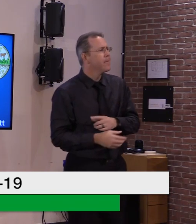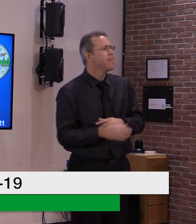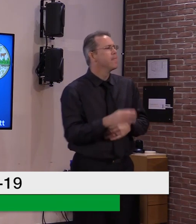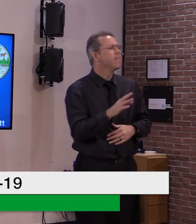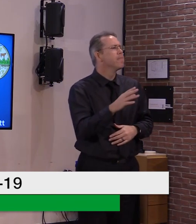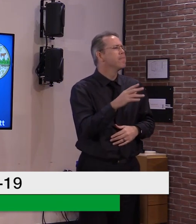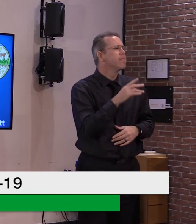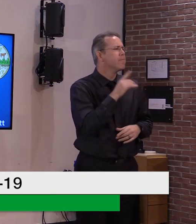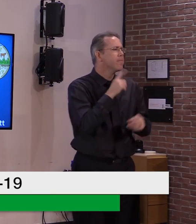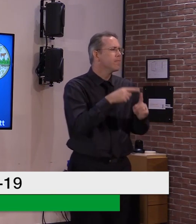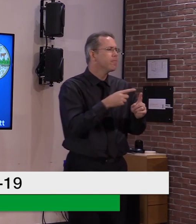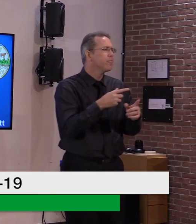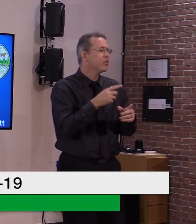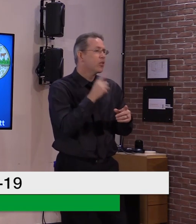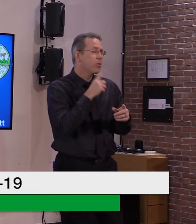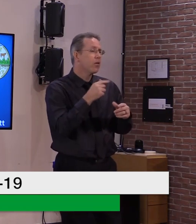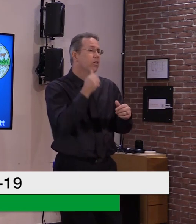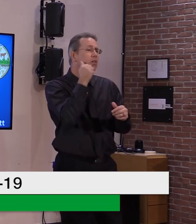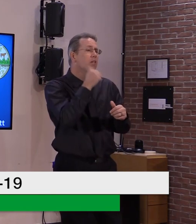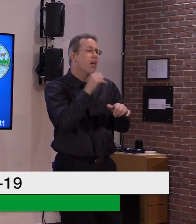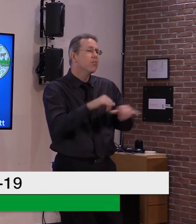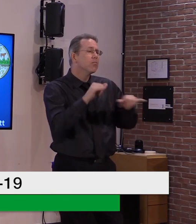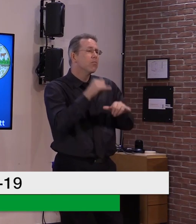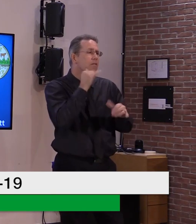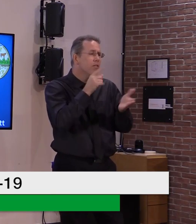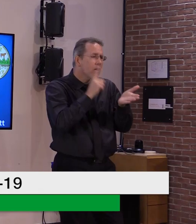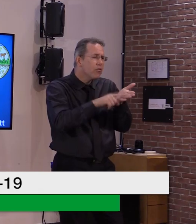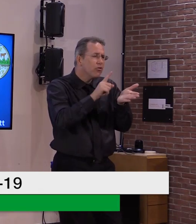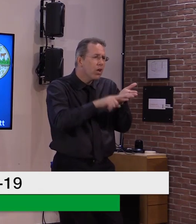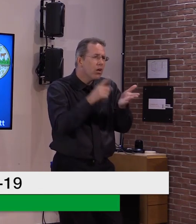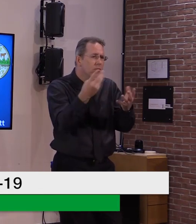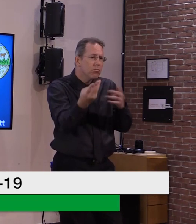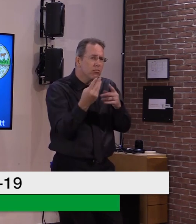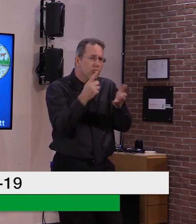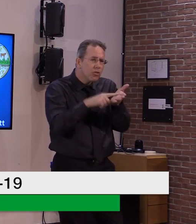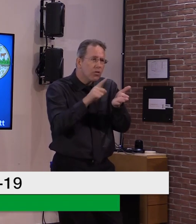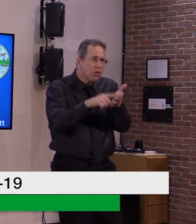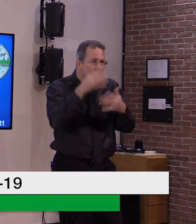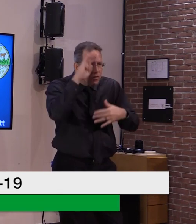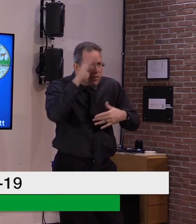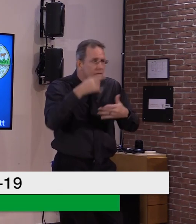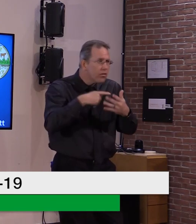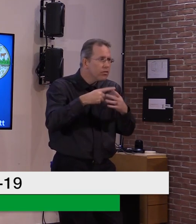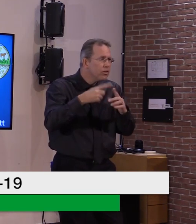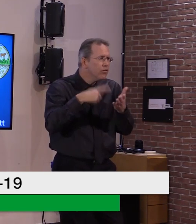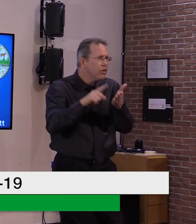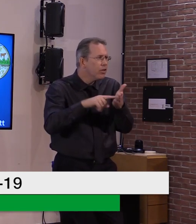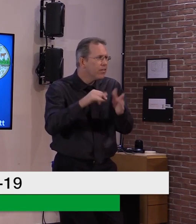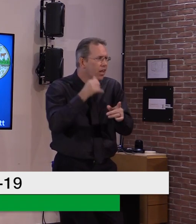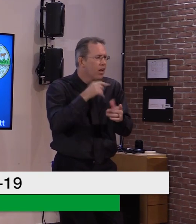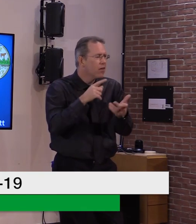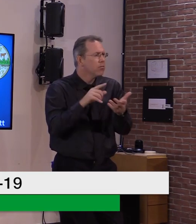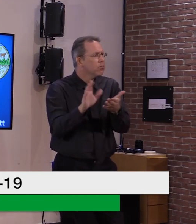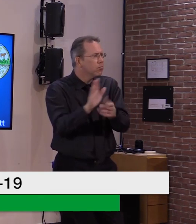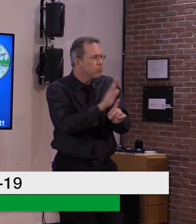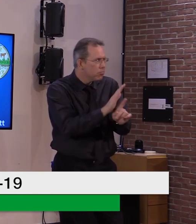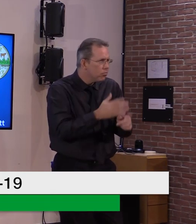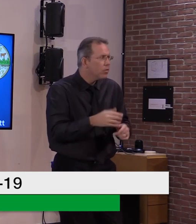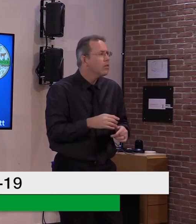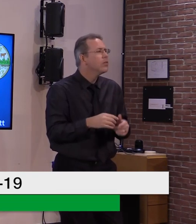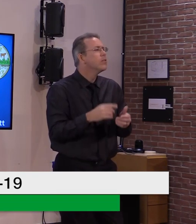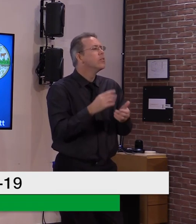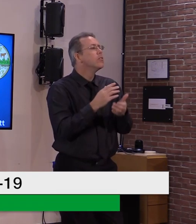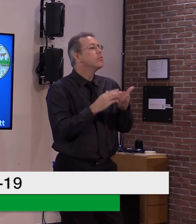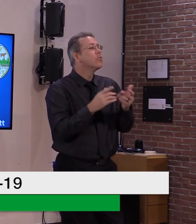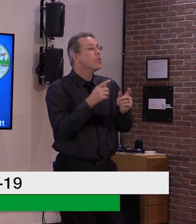level it's administered on a daily basis at school district level at school level for all students and staff